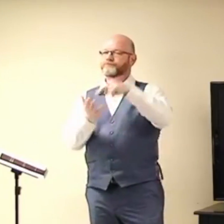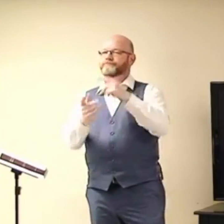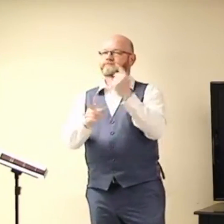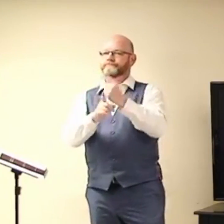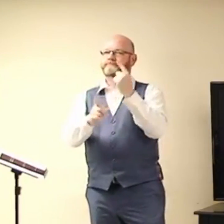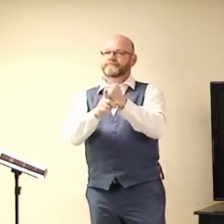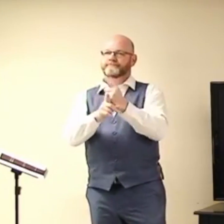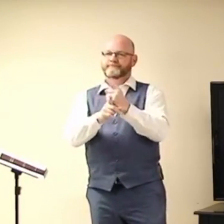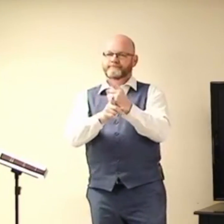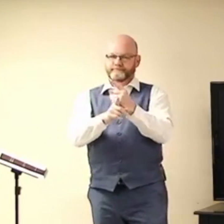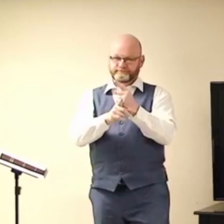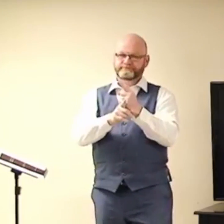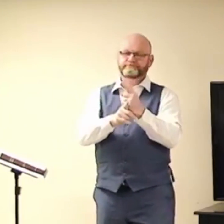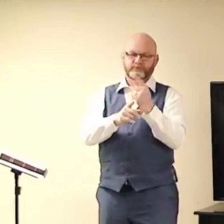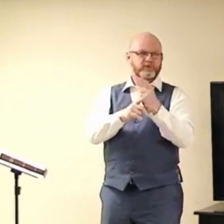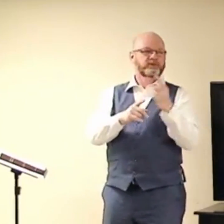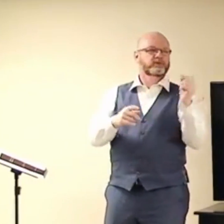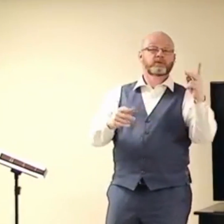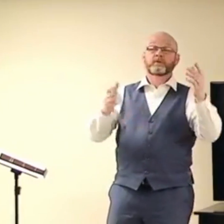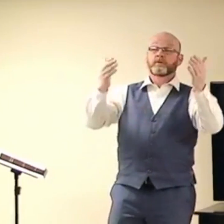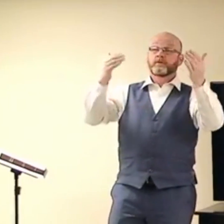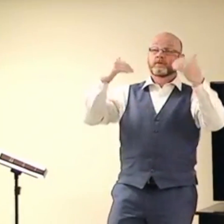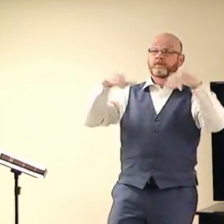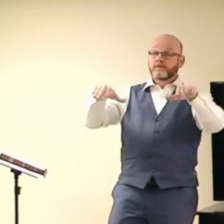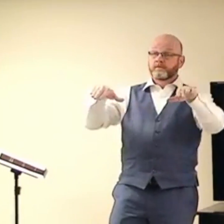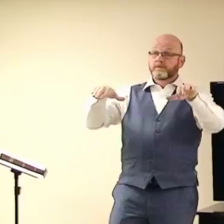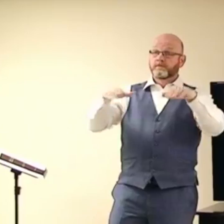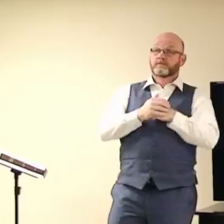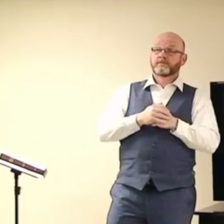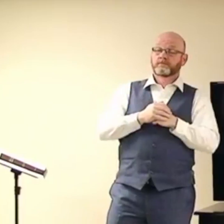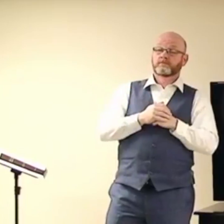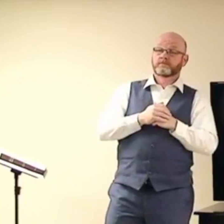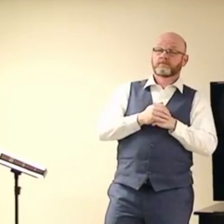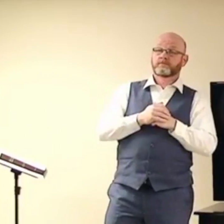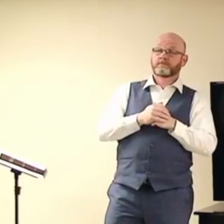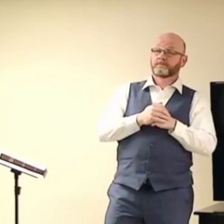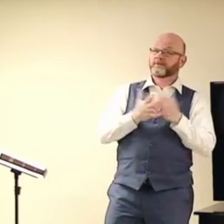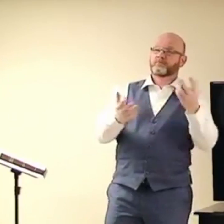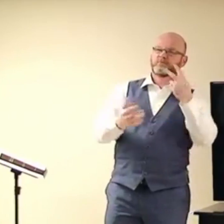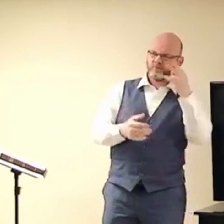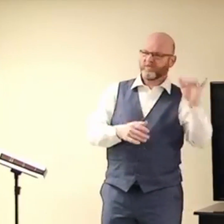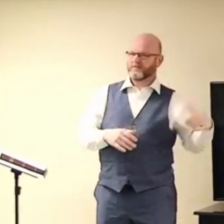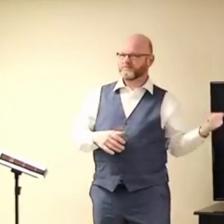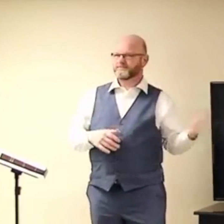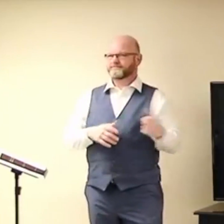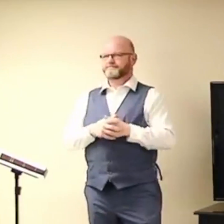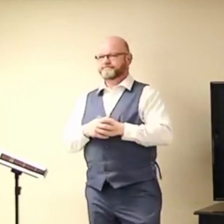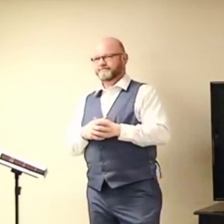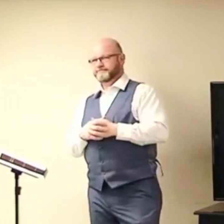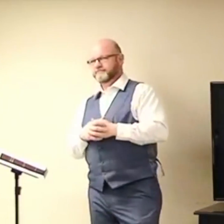didn't die. Christ died on the cross, and 3 days later, he was risen from the dead.